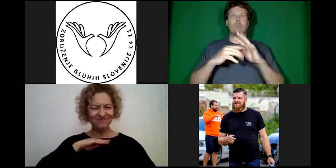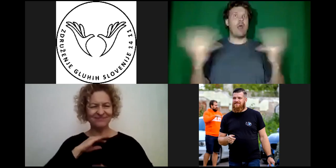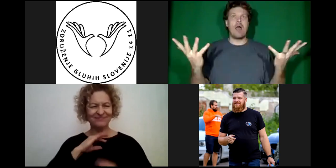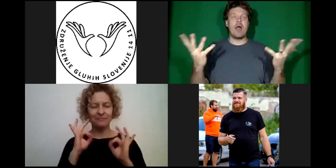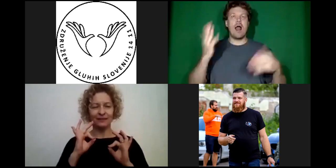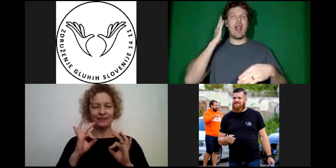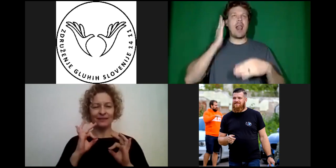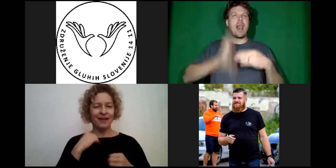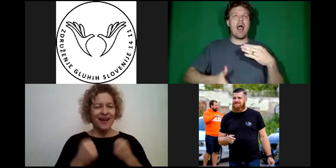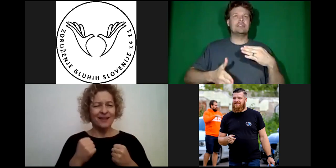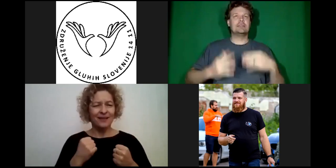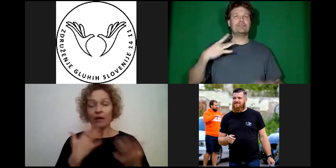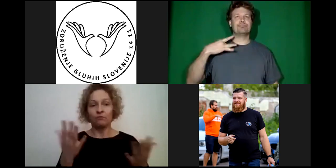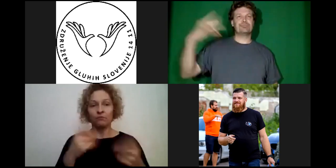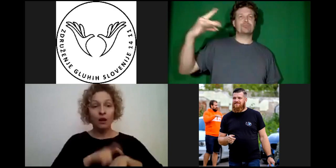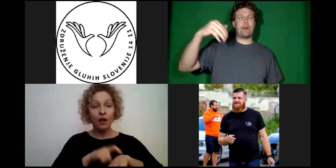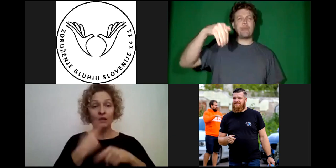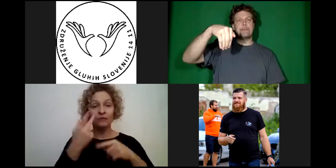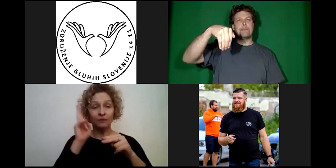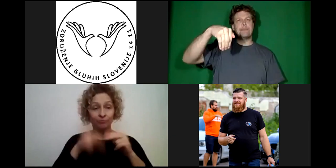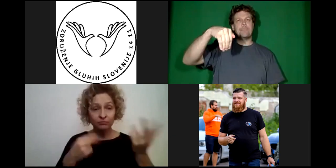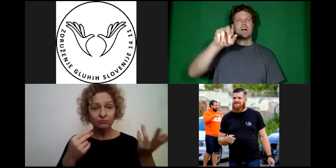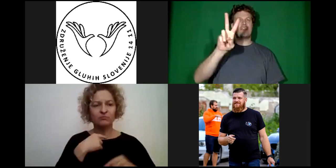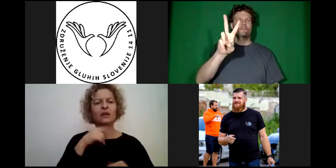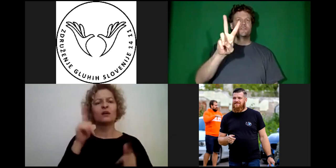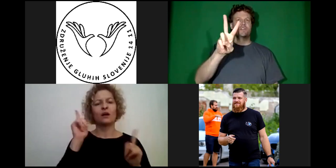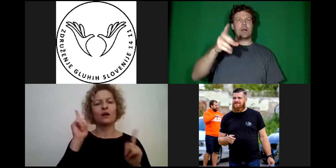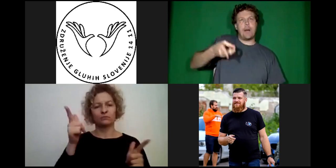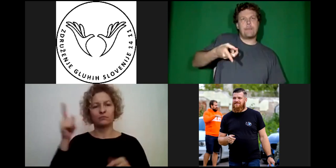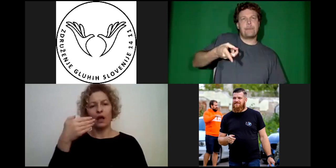so motivated. I really wanted to show what I could.